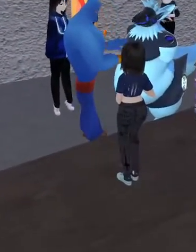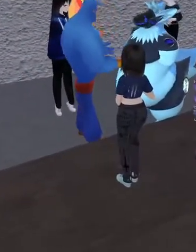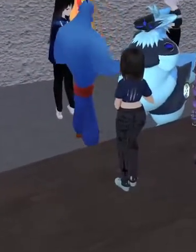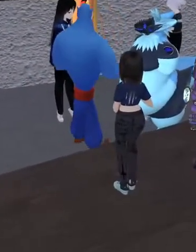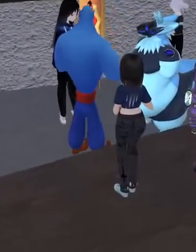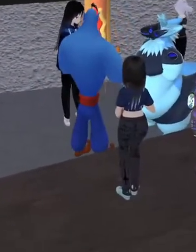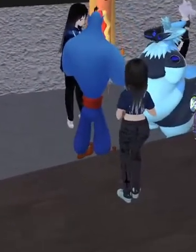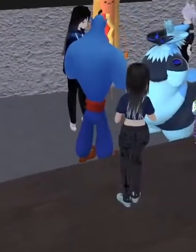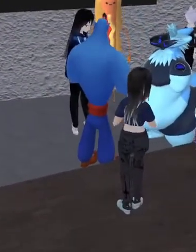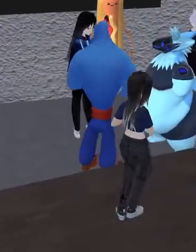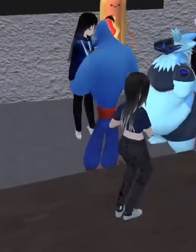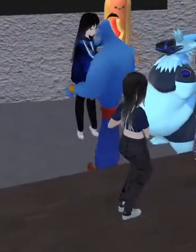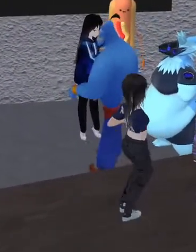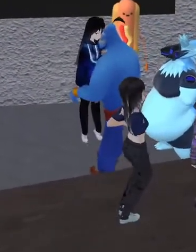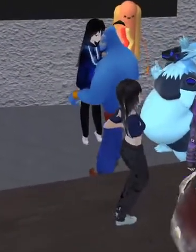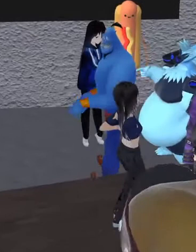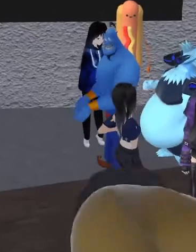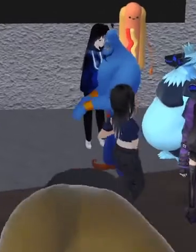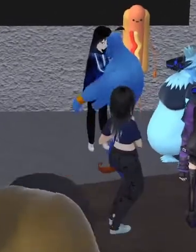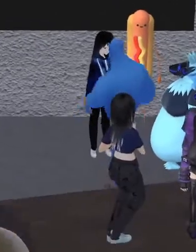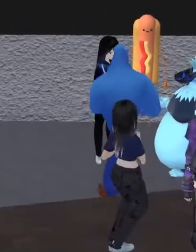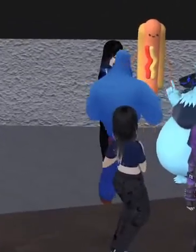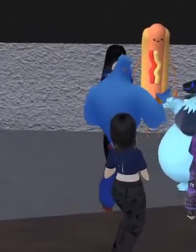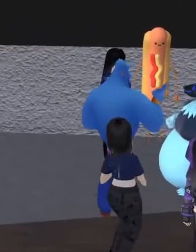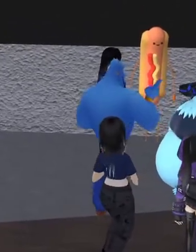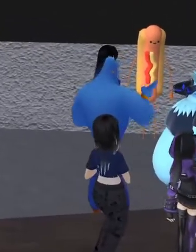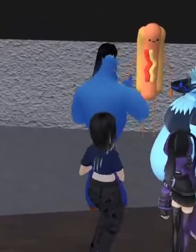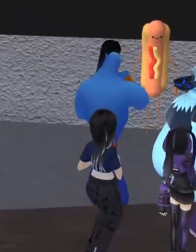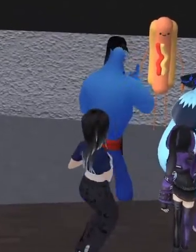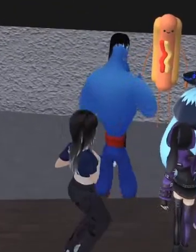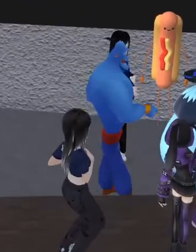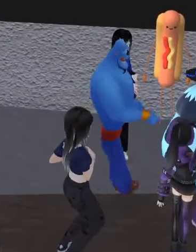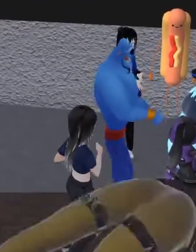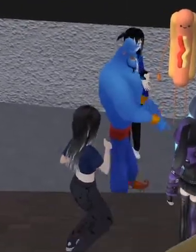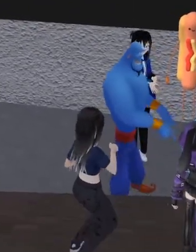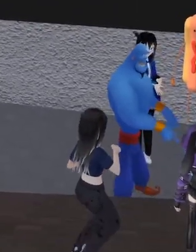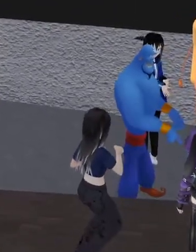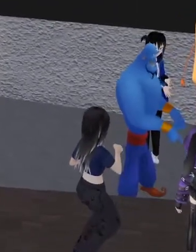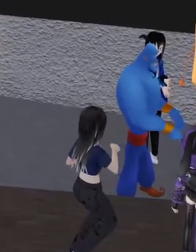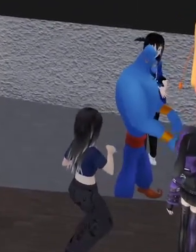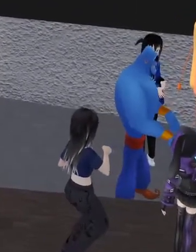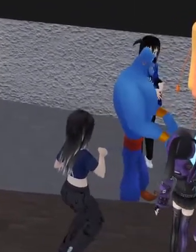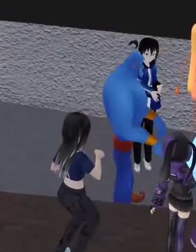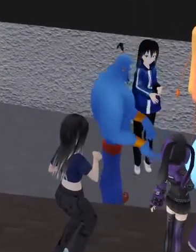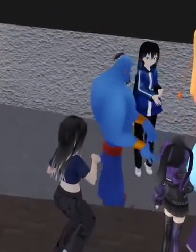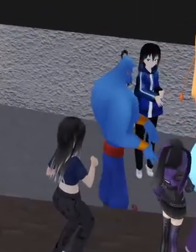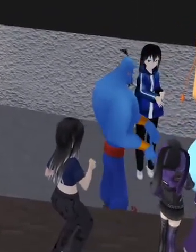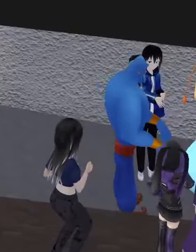bits of this? It's hard for me to even I say. think, Yeah. We could all laugh at Might be Kemi. a good idea. Yeah. and then we'll throw hearts in. It